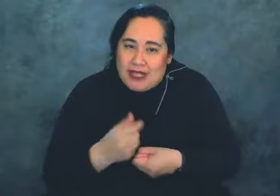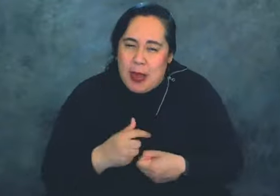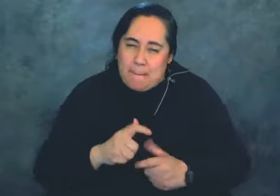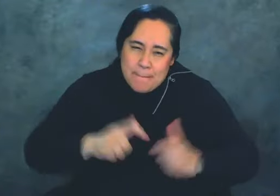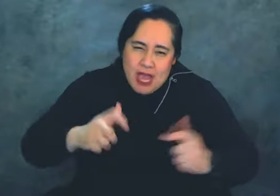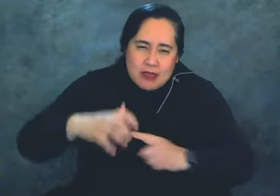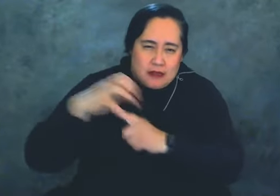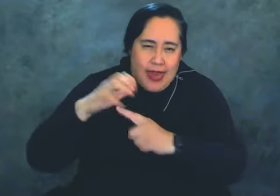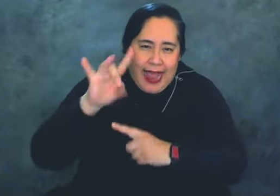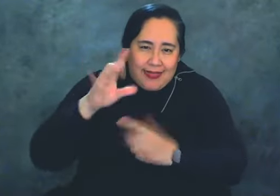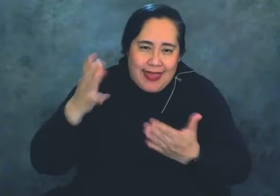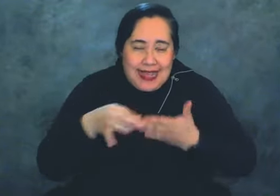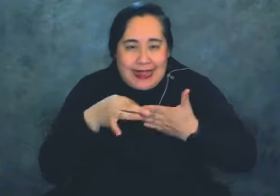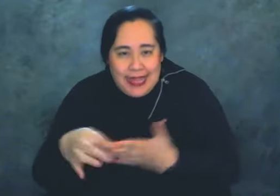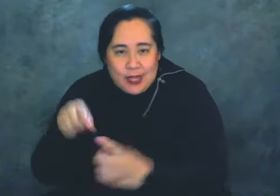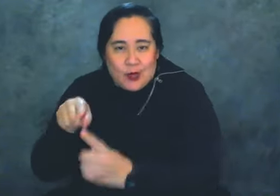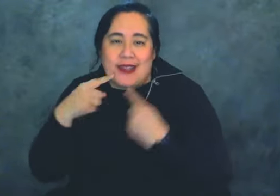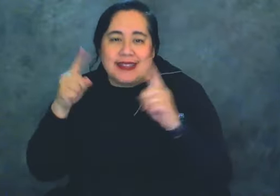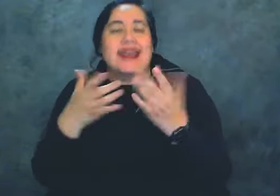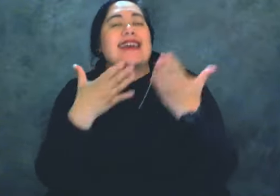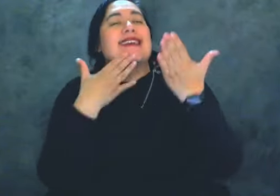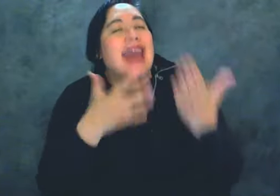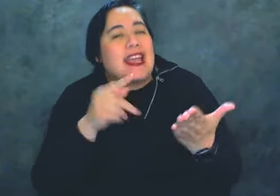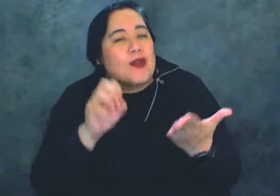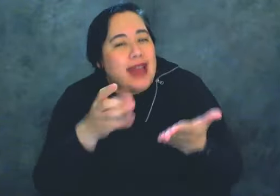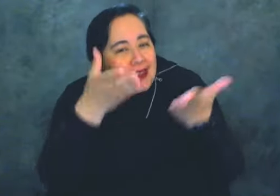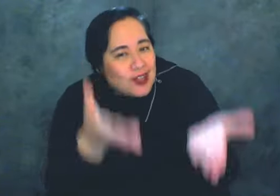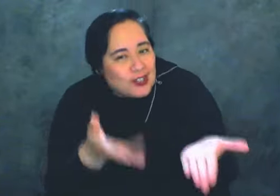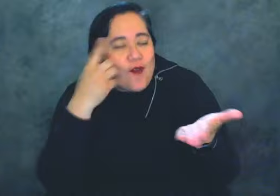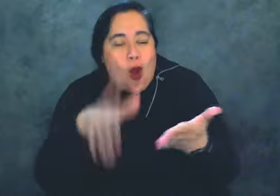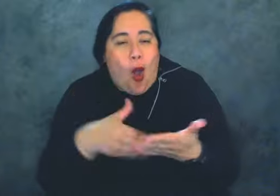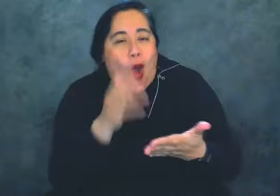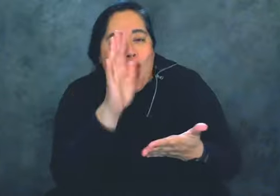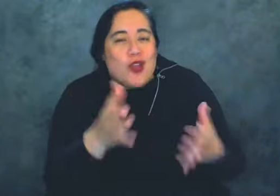things that lead to success. Thank you, TEDsters, for all your interviews.